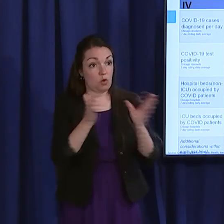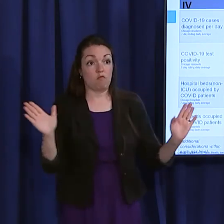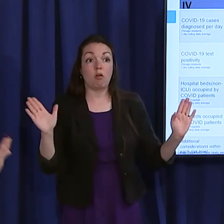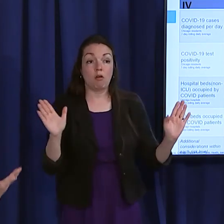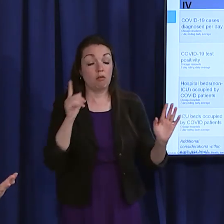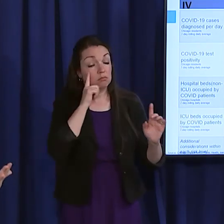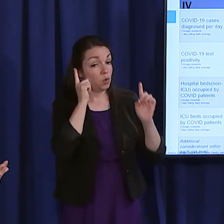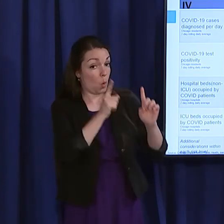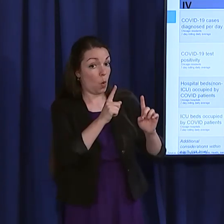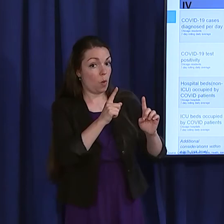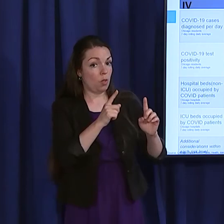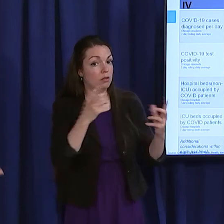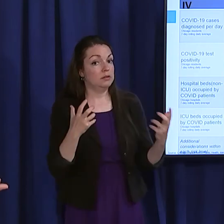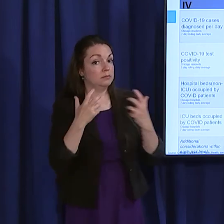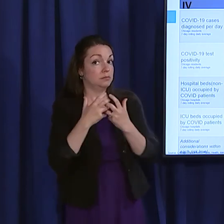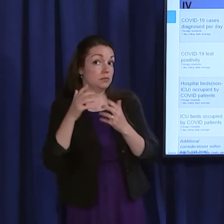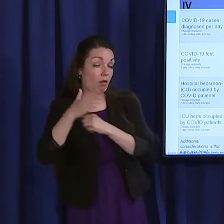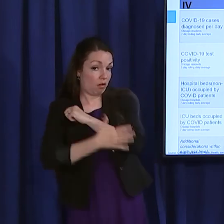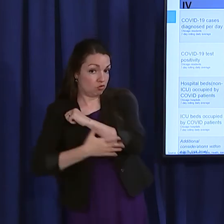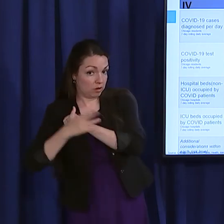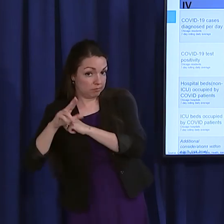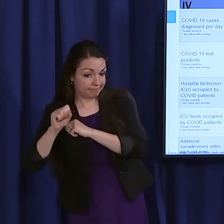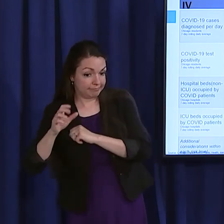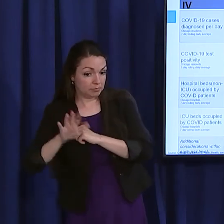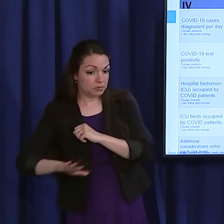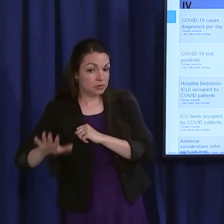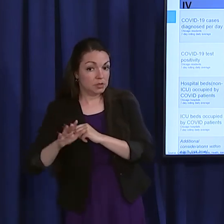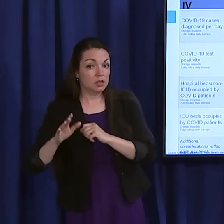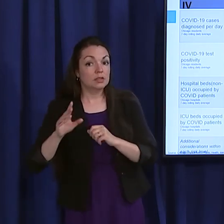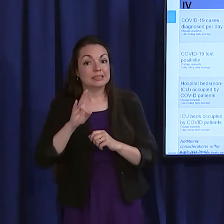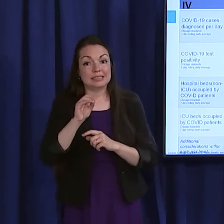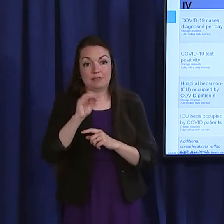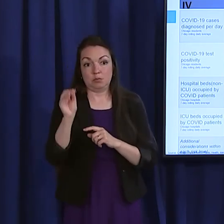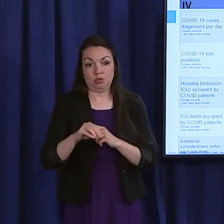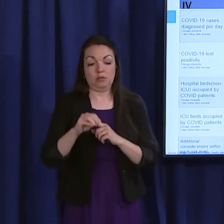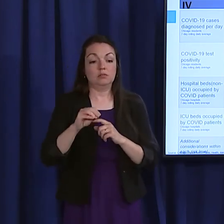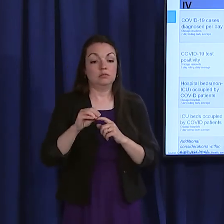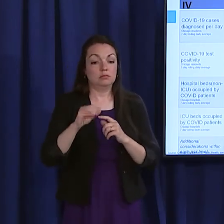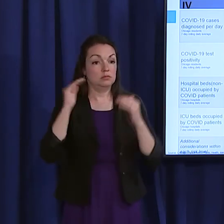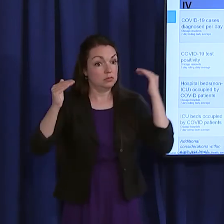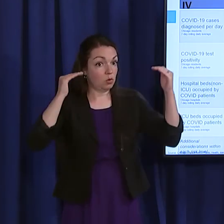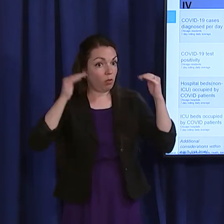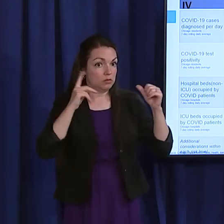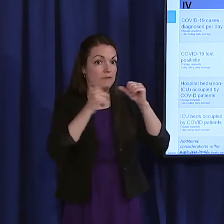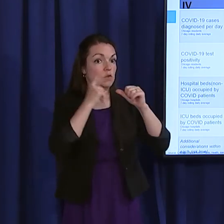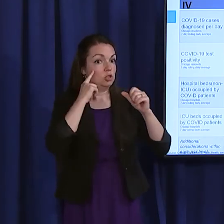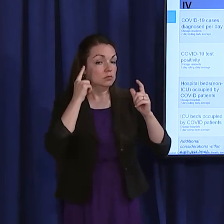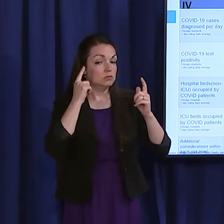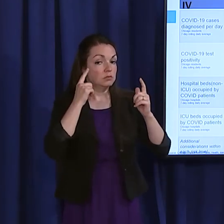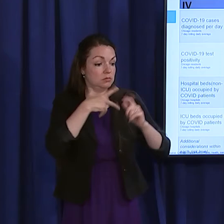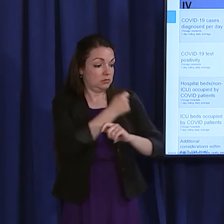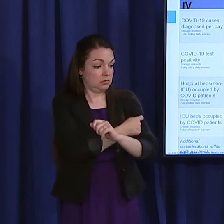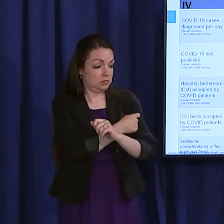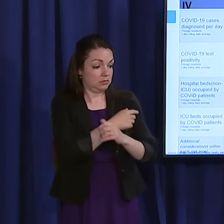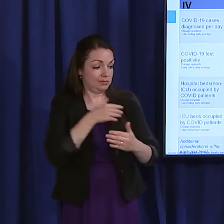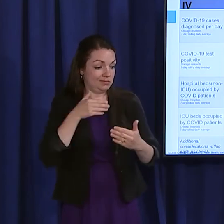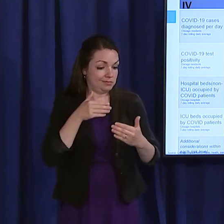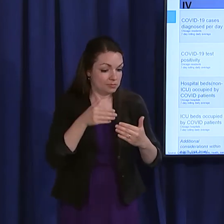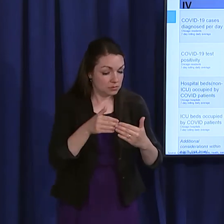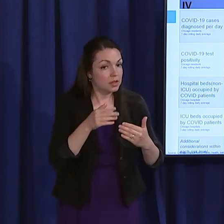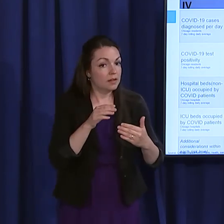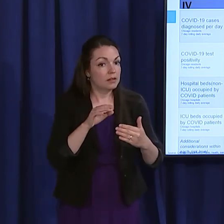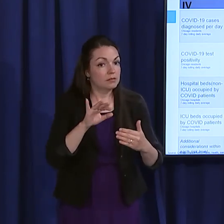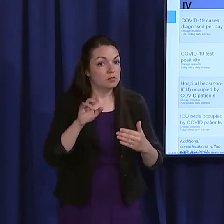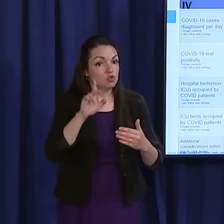goal, matching the country's goal, is to try to get to 70% of adults with a first dose by the 4th of July. But there